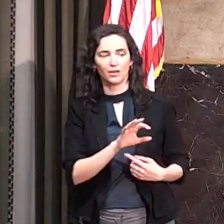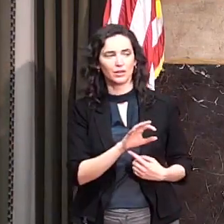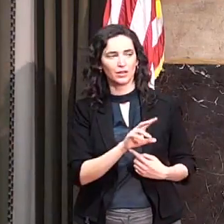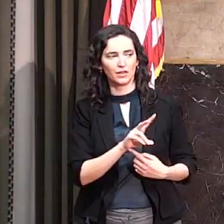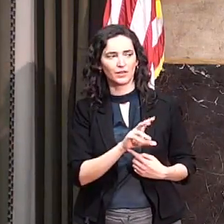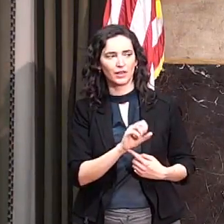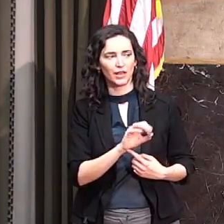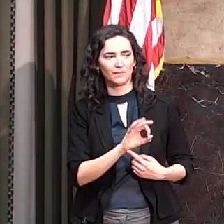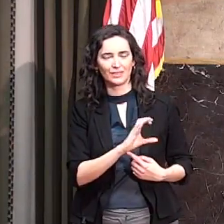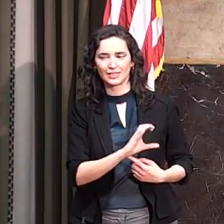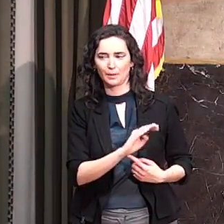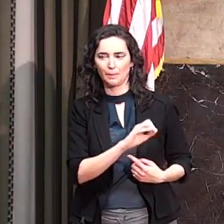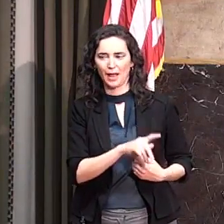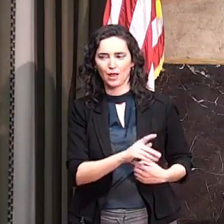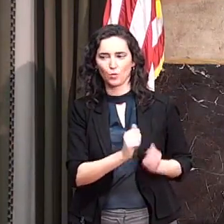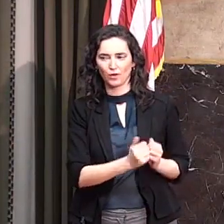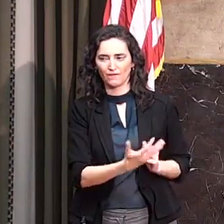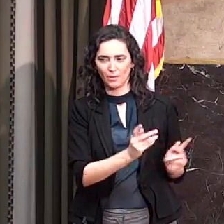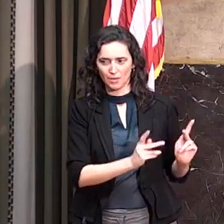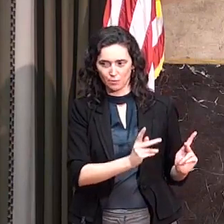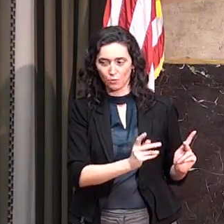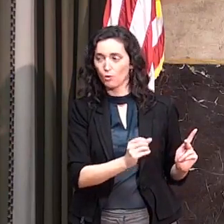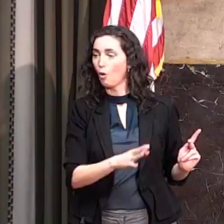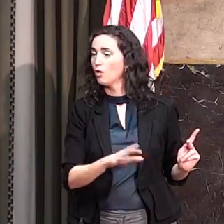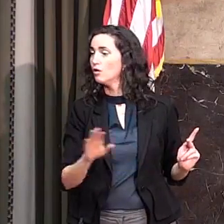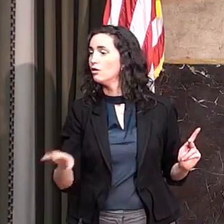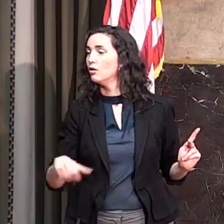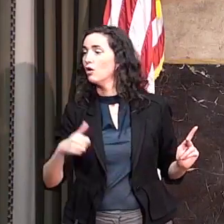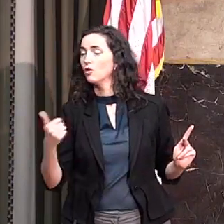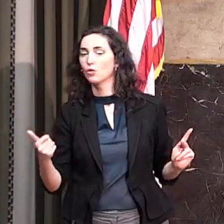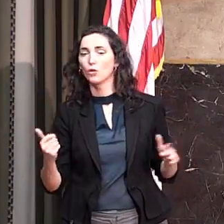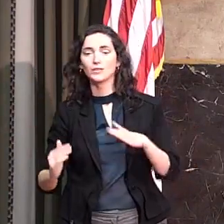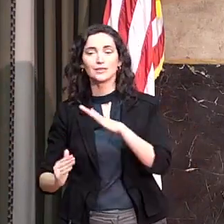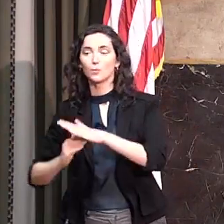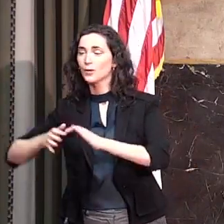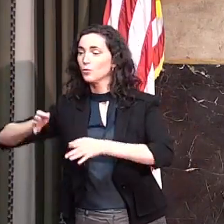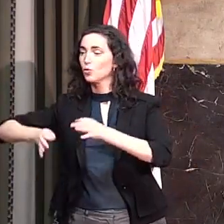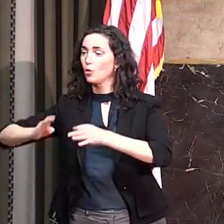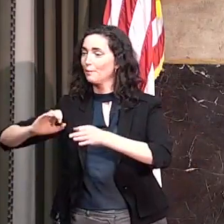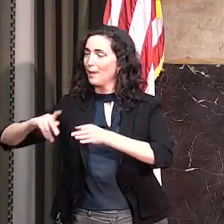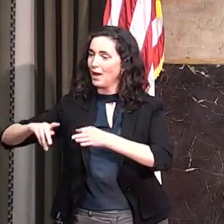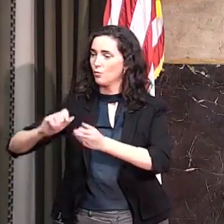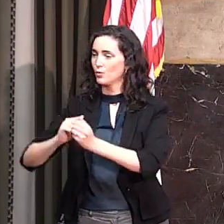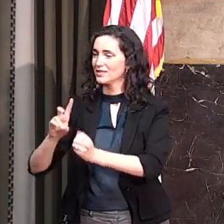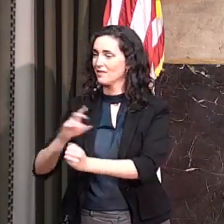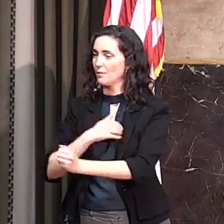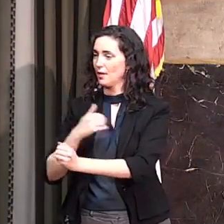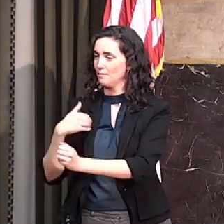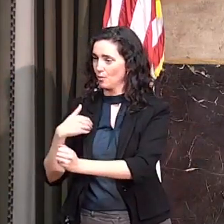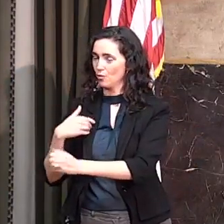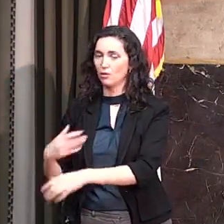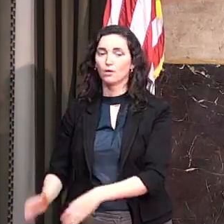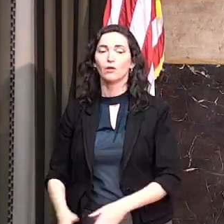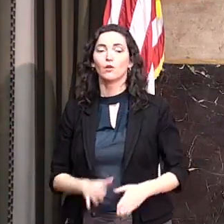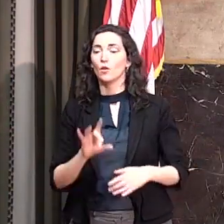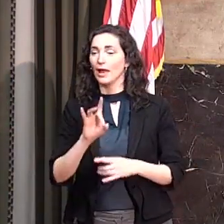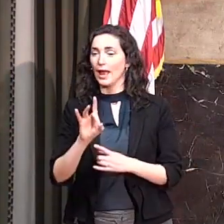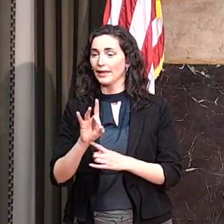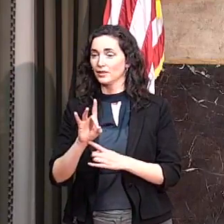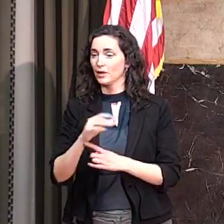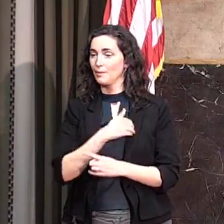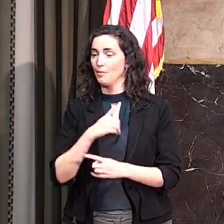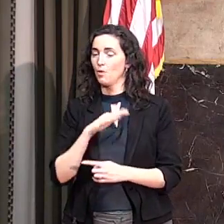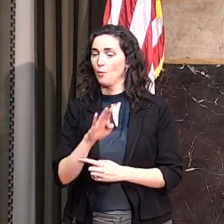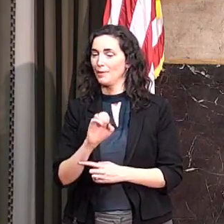map, any other 7-member Supreme Court maps, the 8 elected members of Bessie,